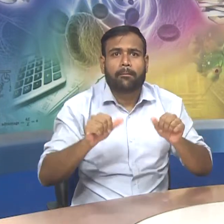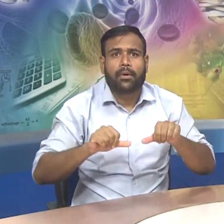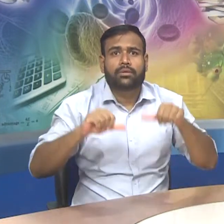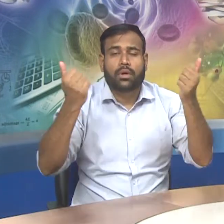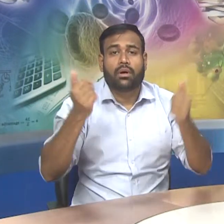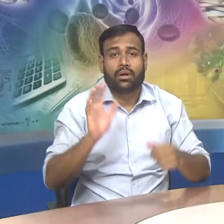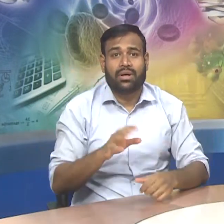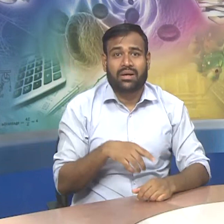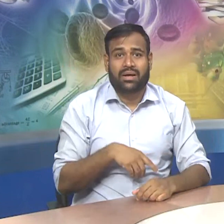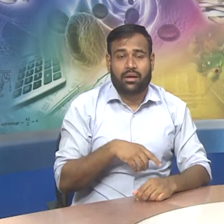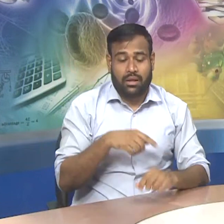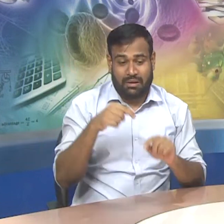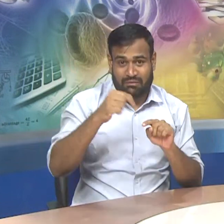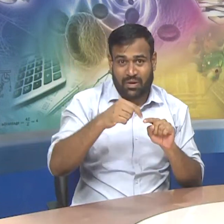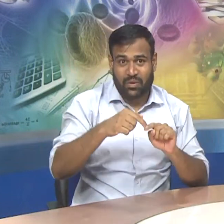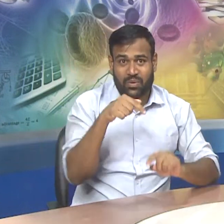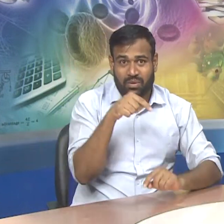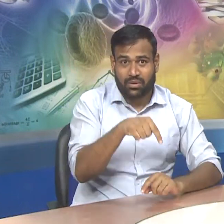Counting of votes and declaration of the result.